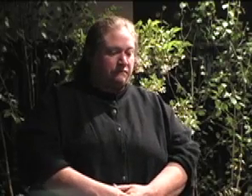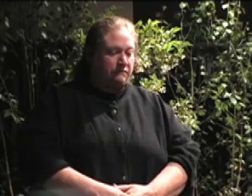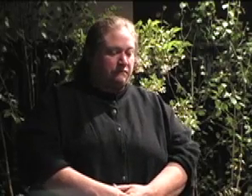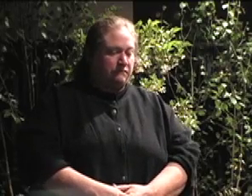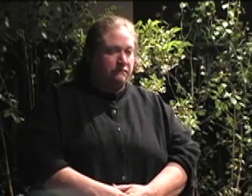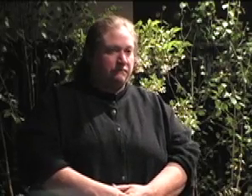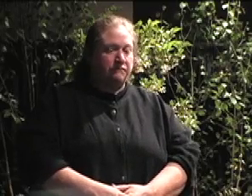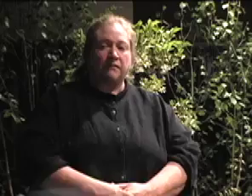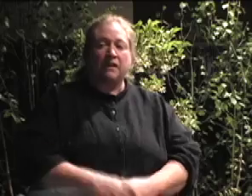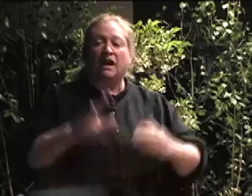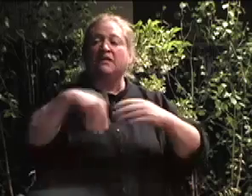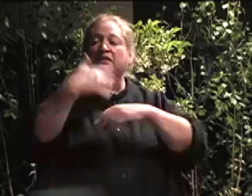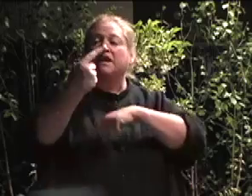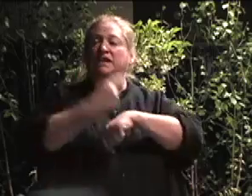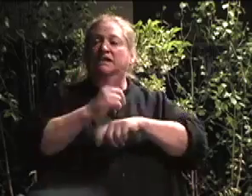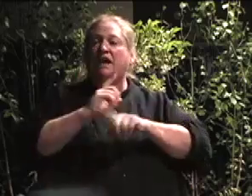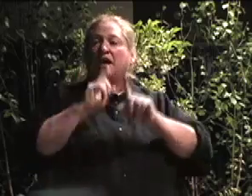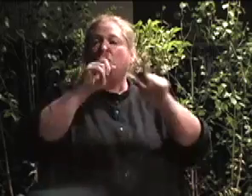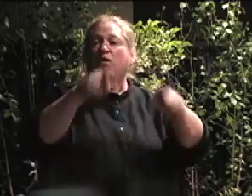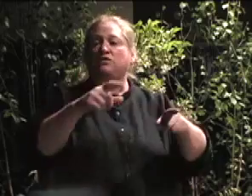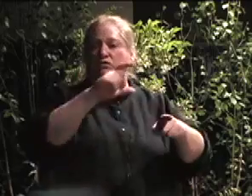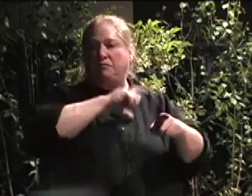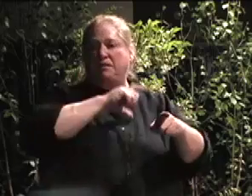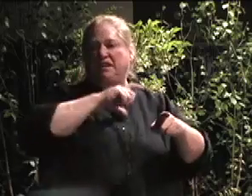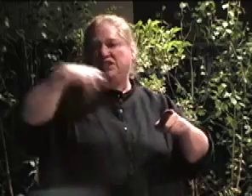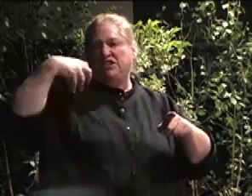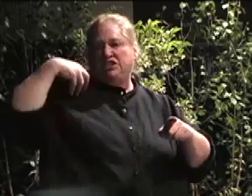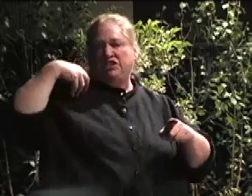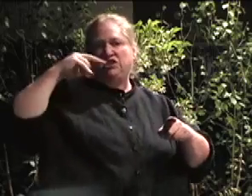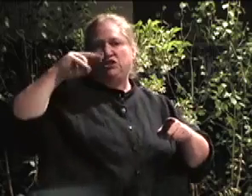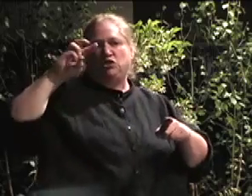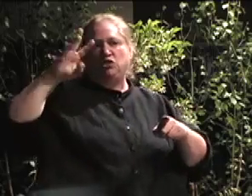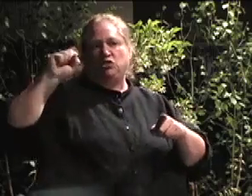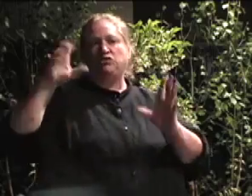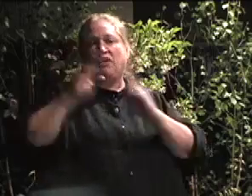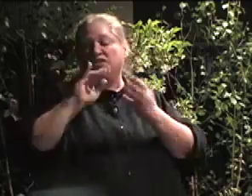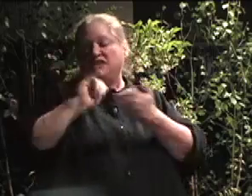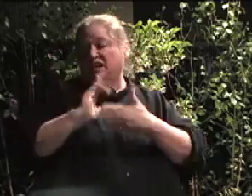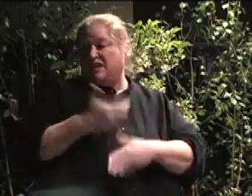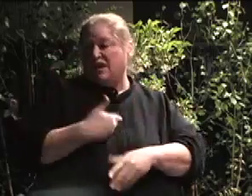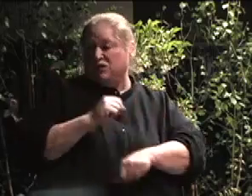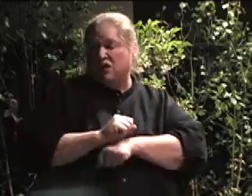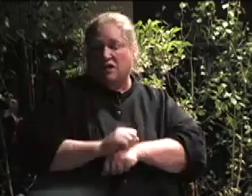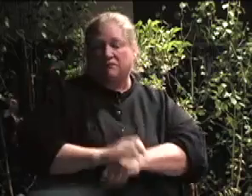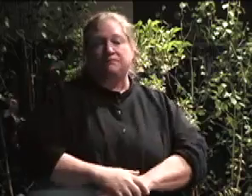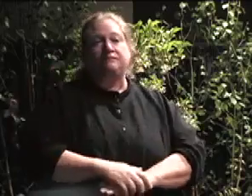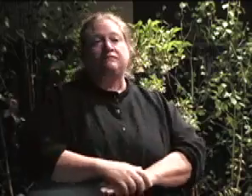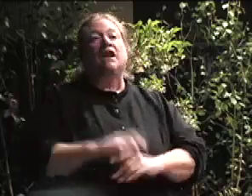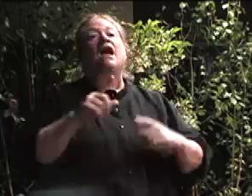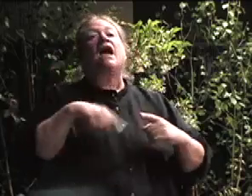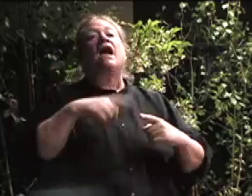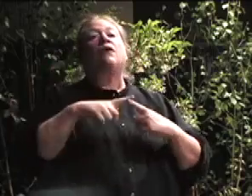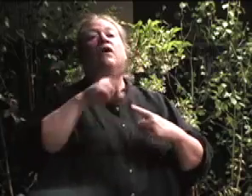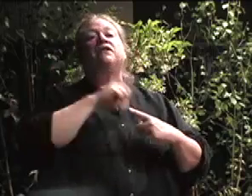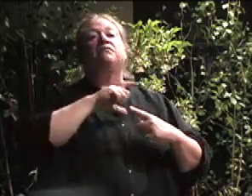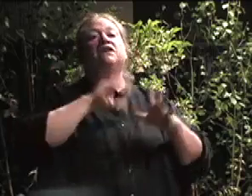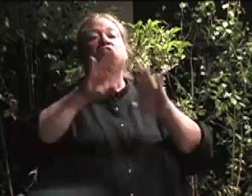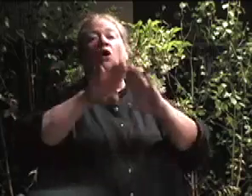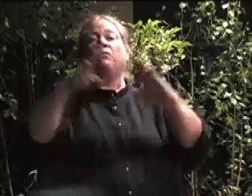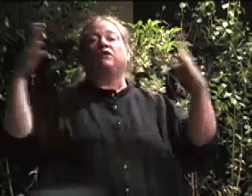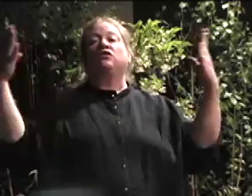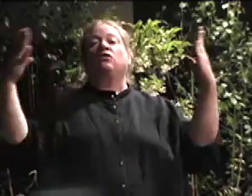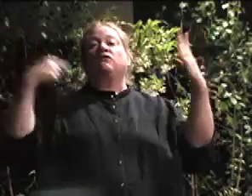The next day, I went to the police chief's news conference, right? That's our job. And when the police opened the door for me